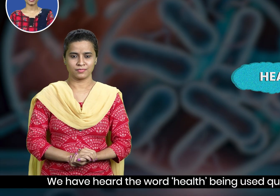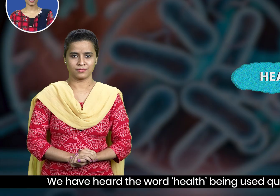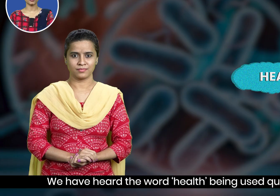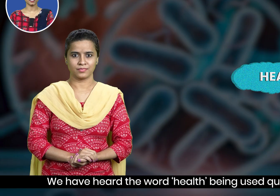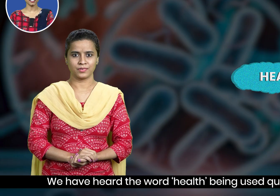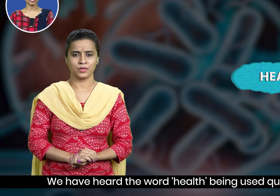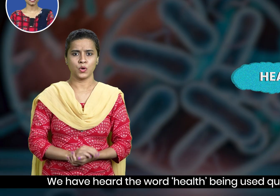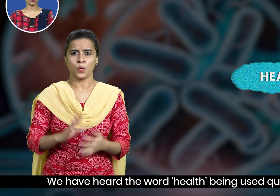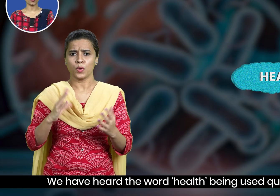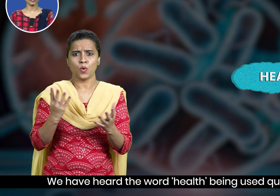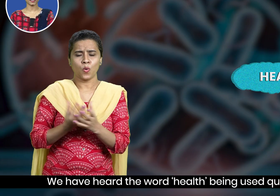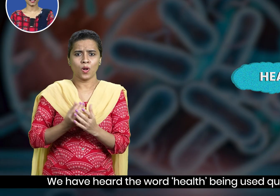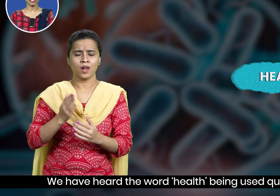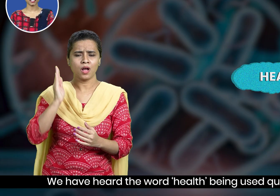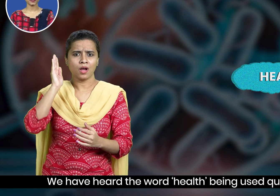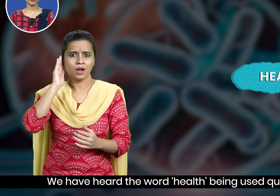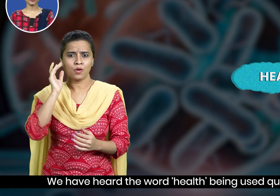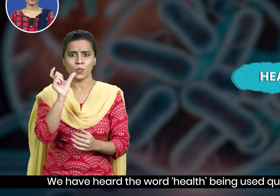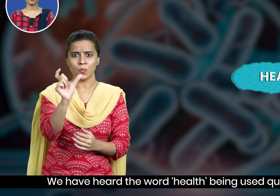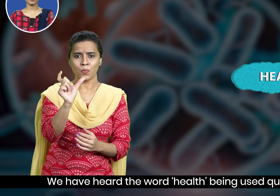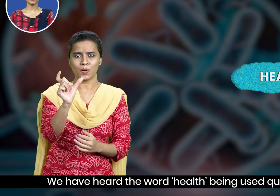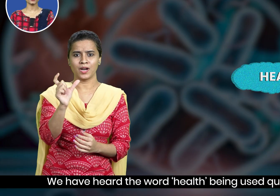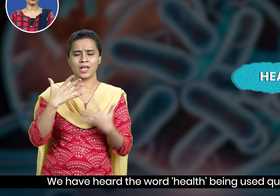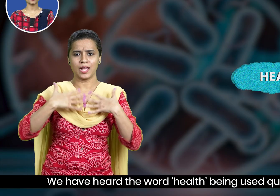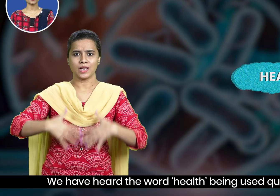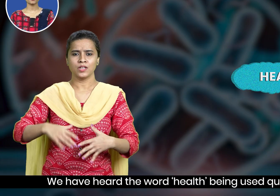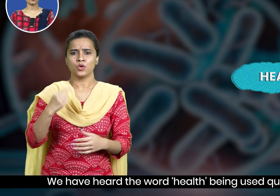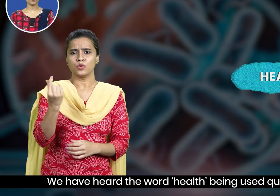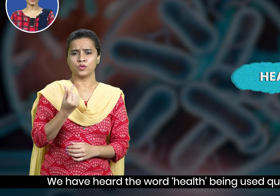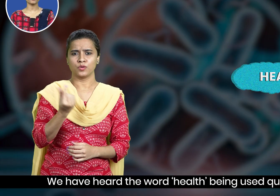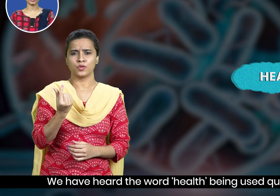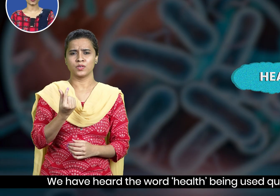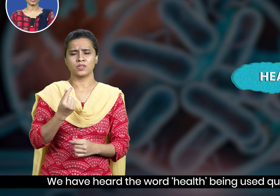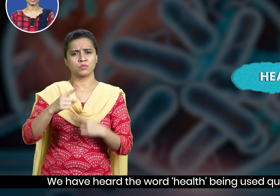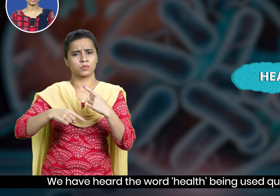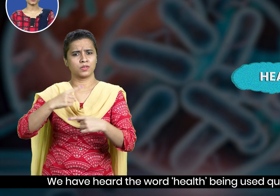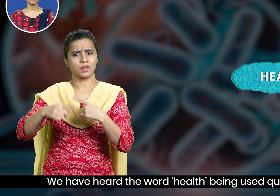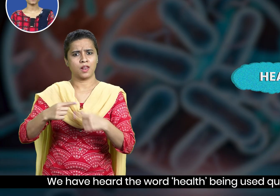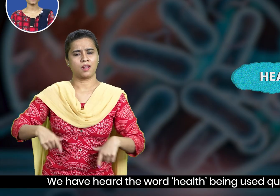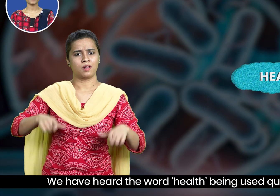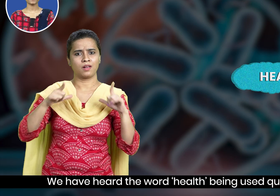We have heard the word health being used quite frequently.